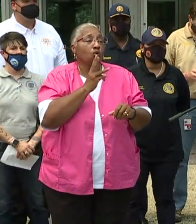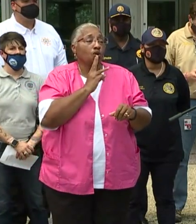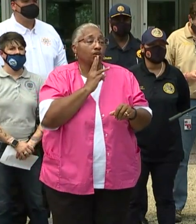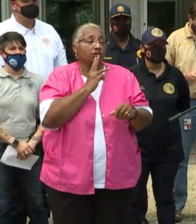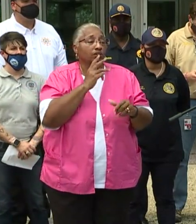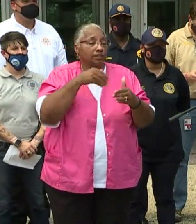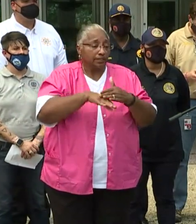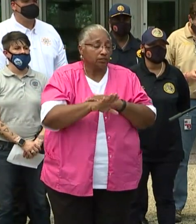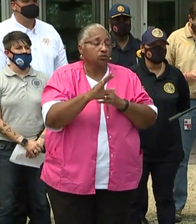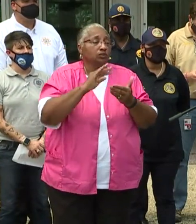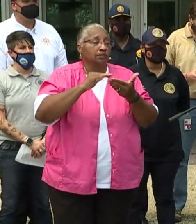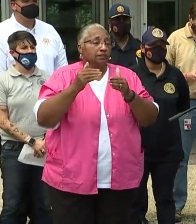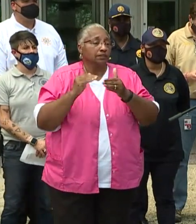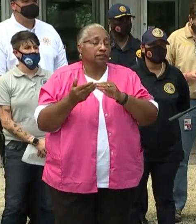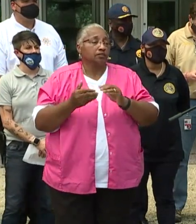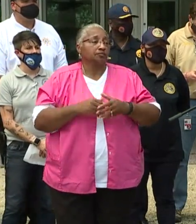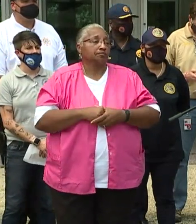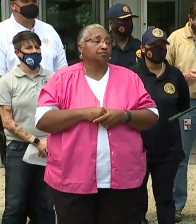city.